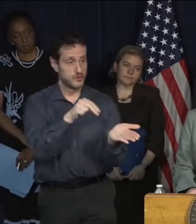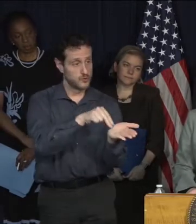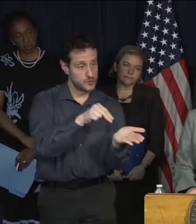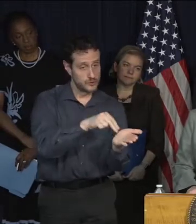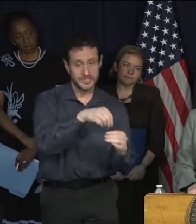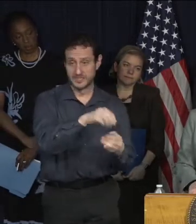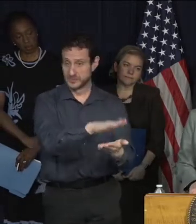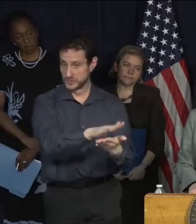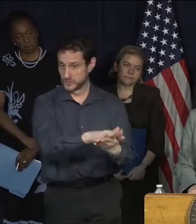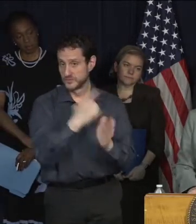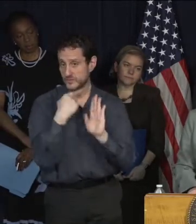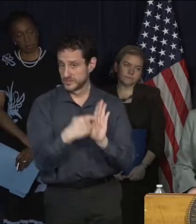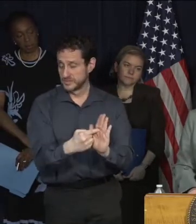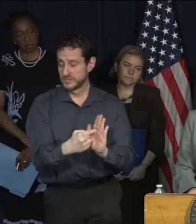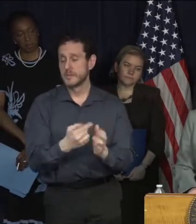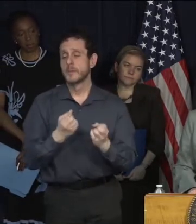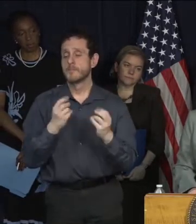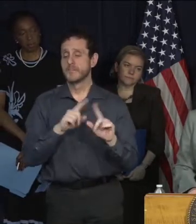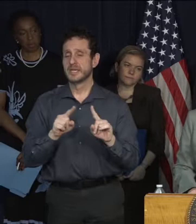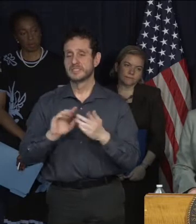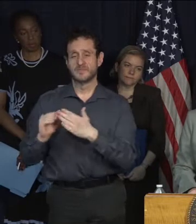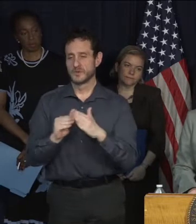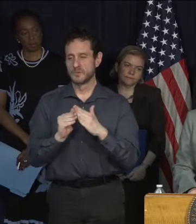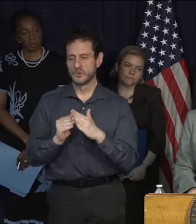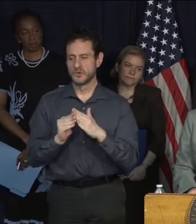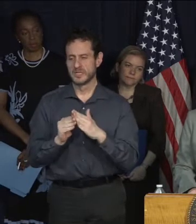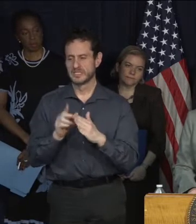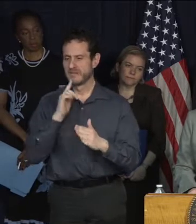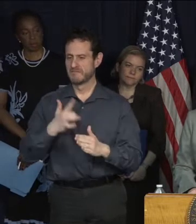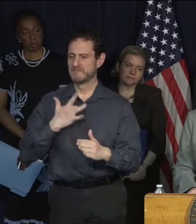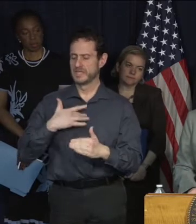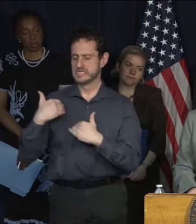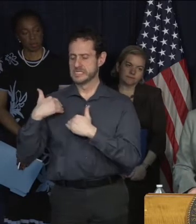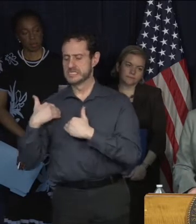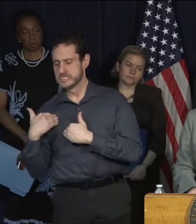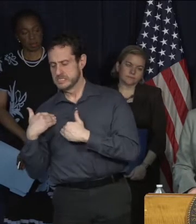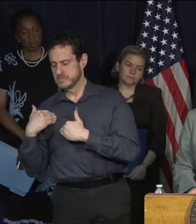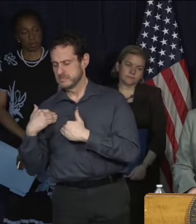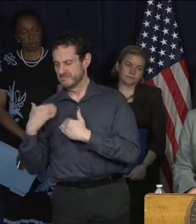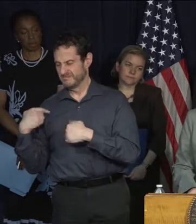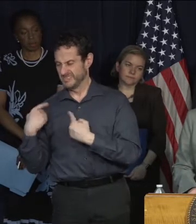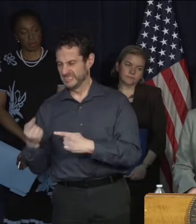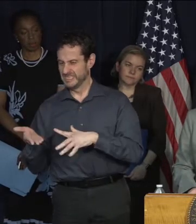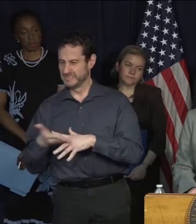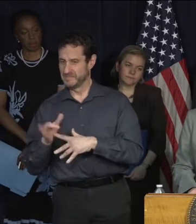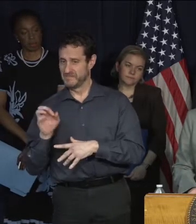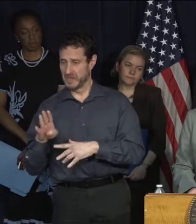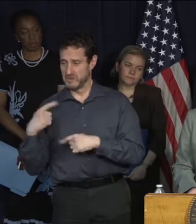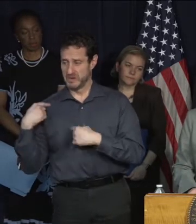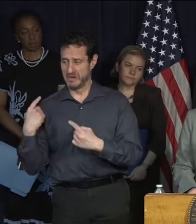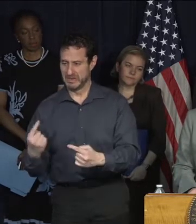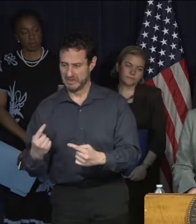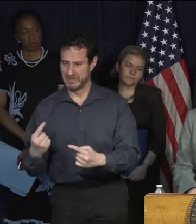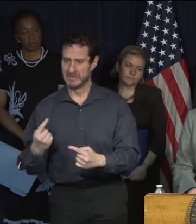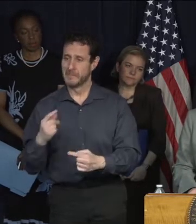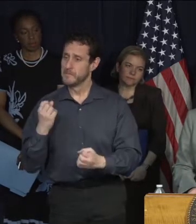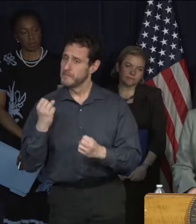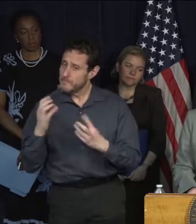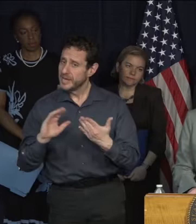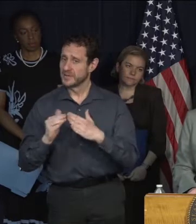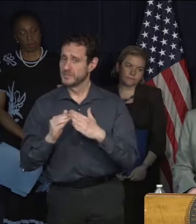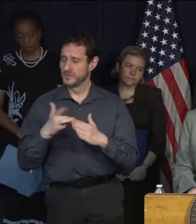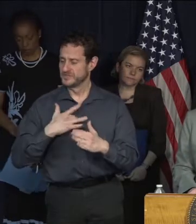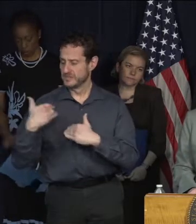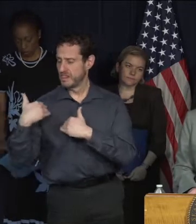We know that many communities have been taxed since mid-February, and some of them earlier, so identifying